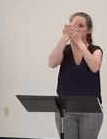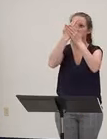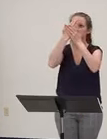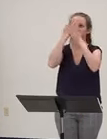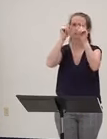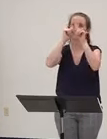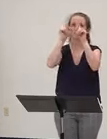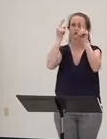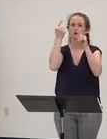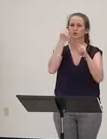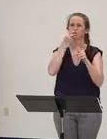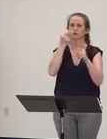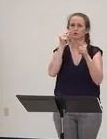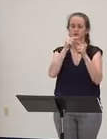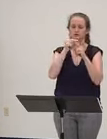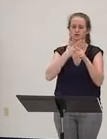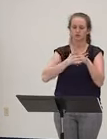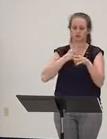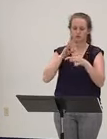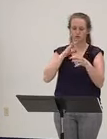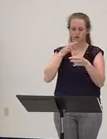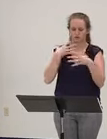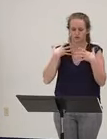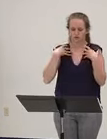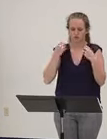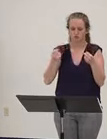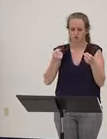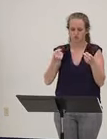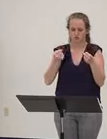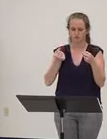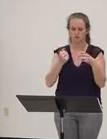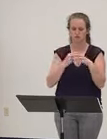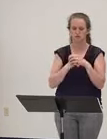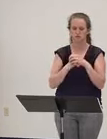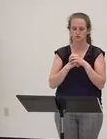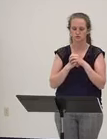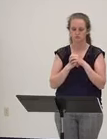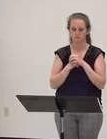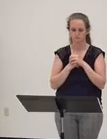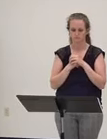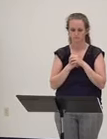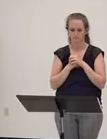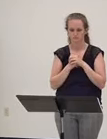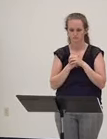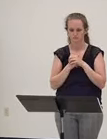enter under my roof, but only say the word, and my soul shall be healed.